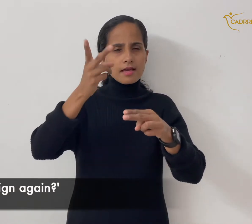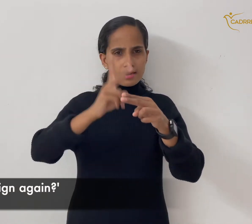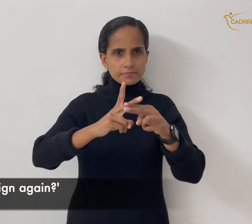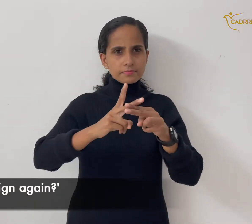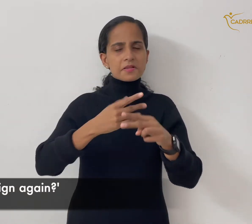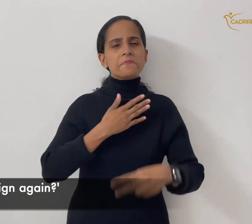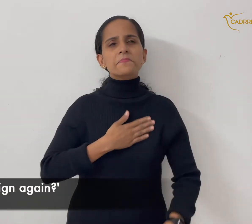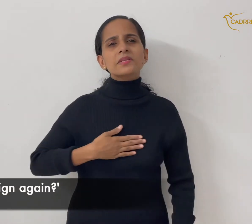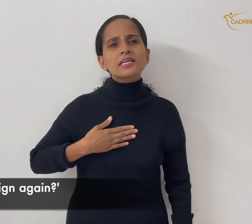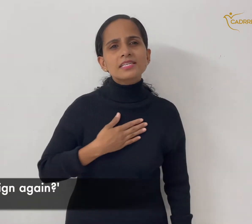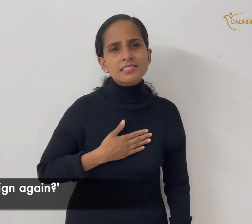Please, could you sign again?